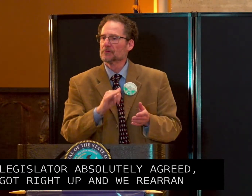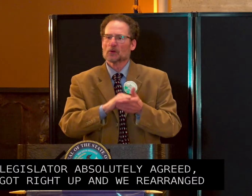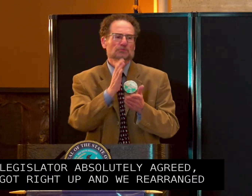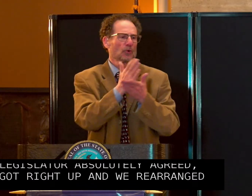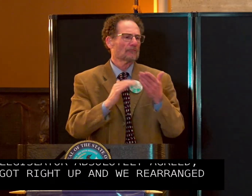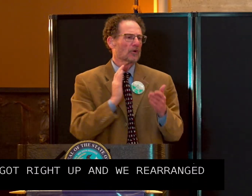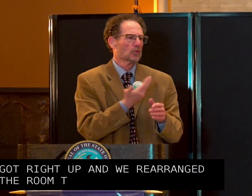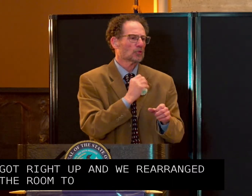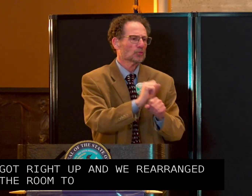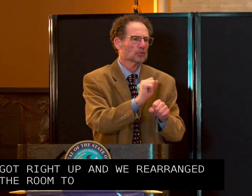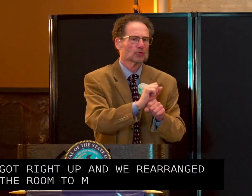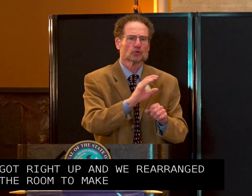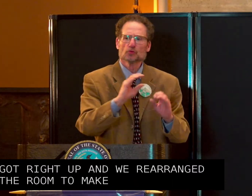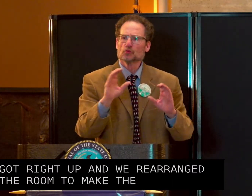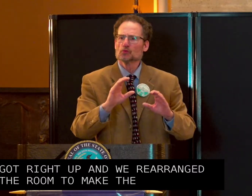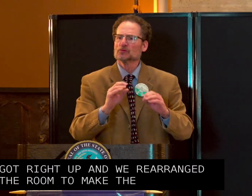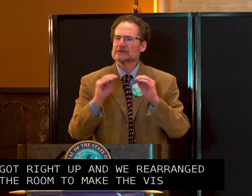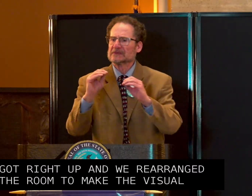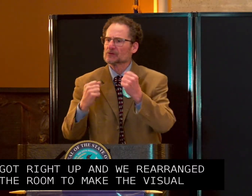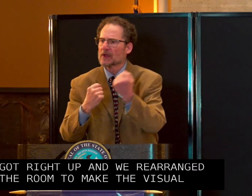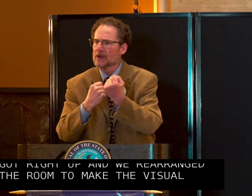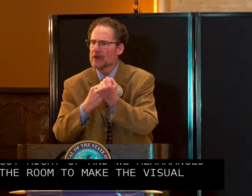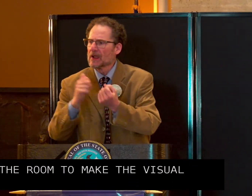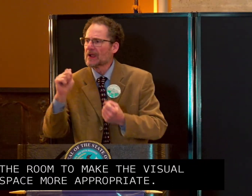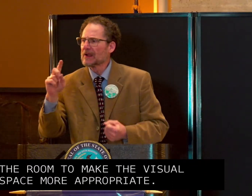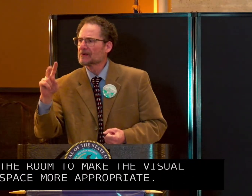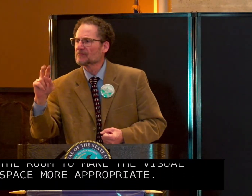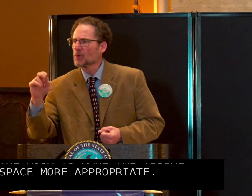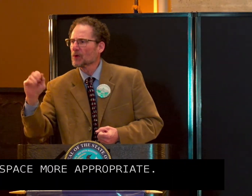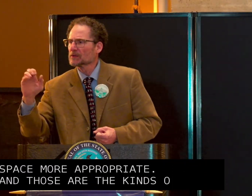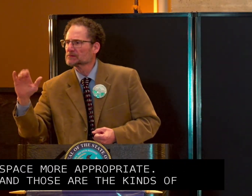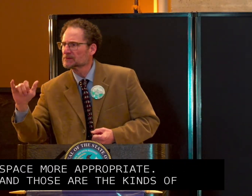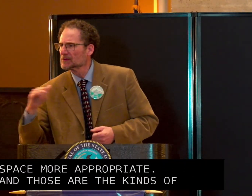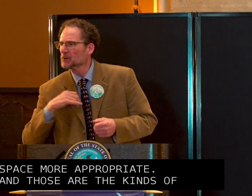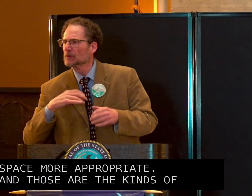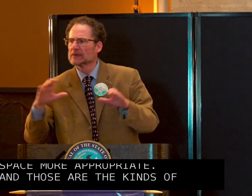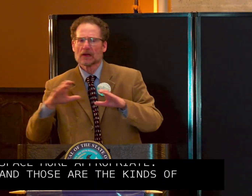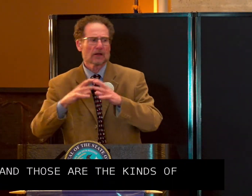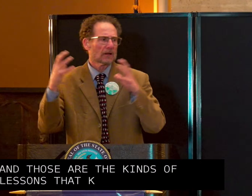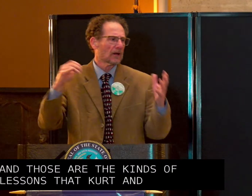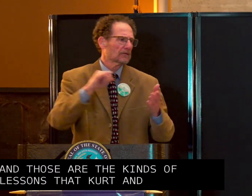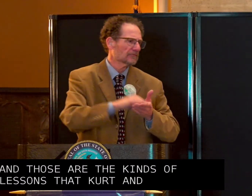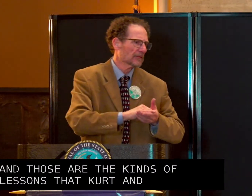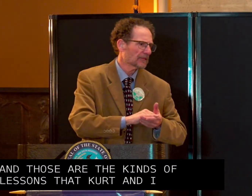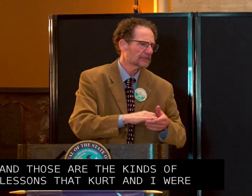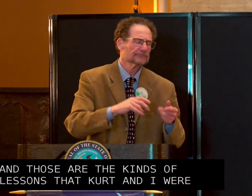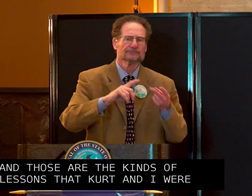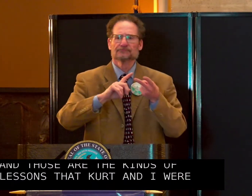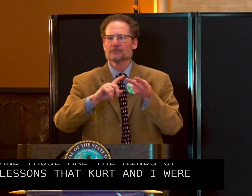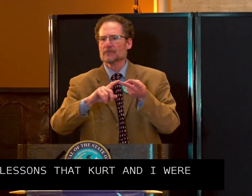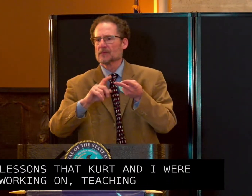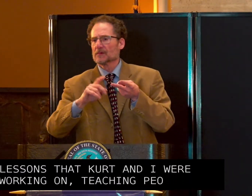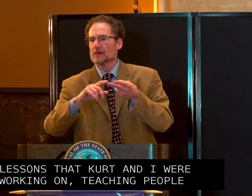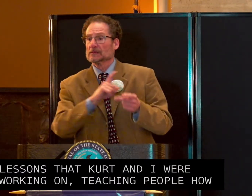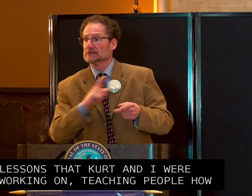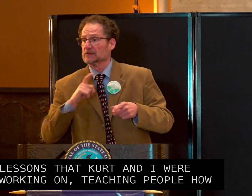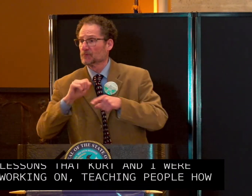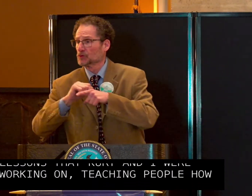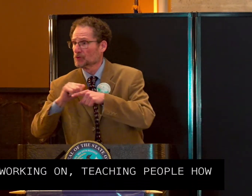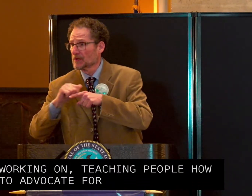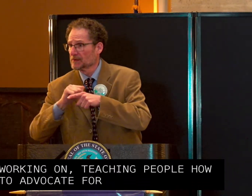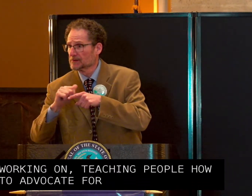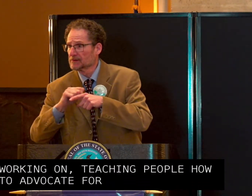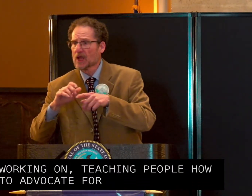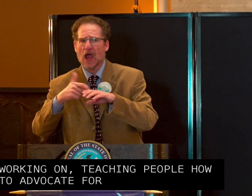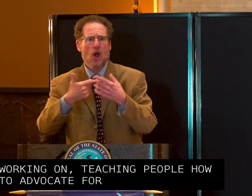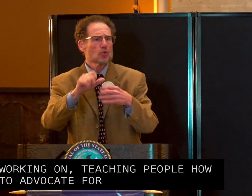more appropriate. And those are the kinds of lessons that Curt and I were working on, teaching people how to advocate for themselves, to